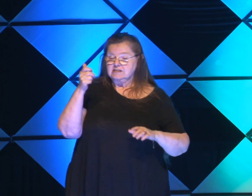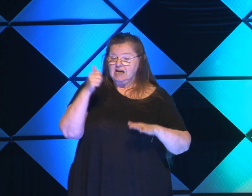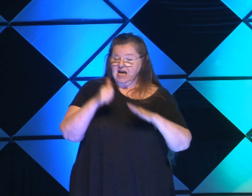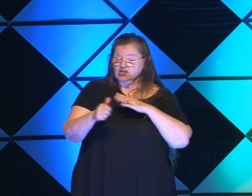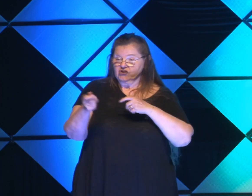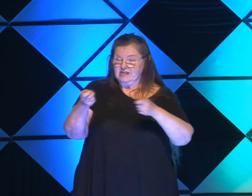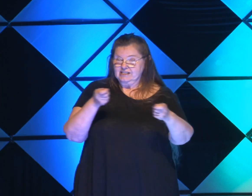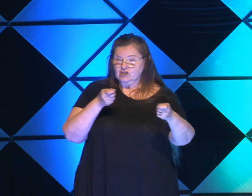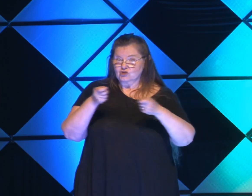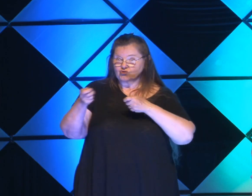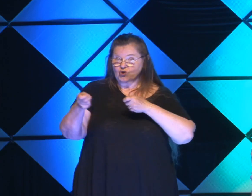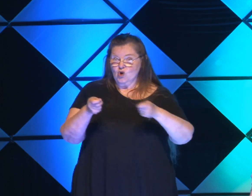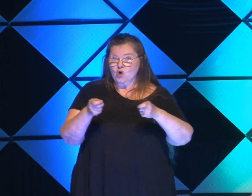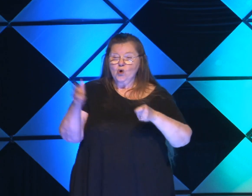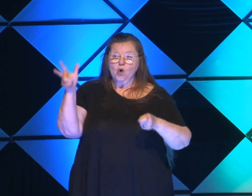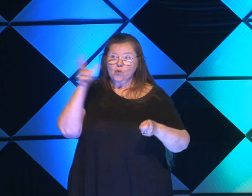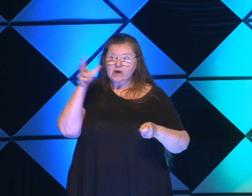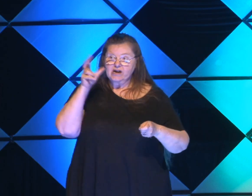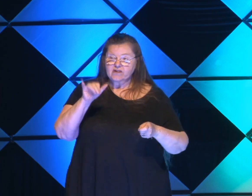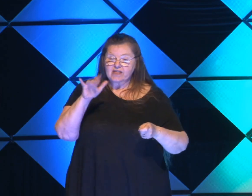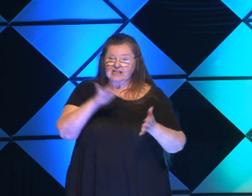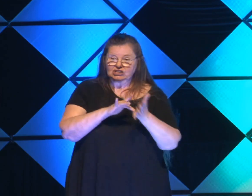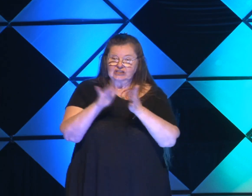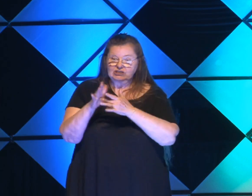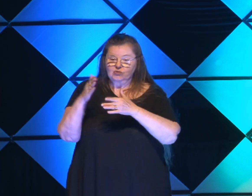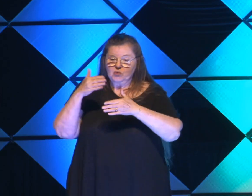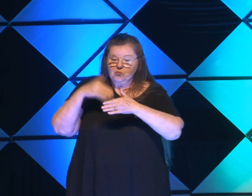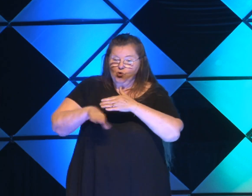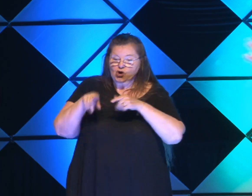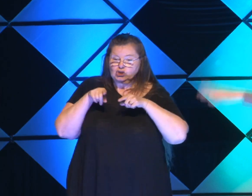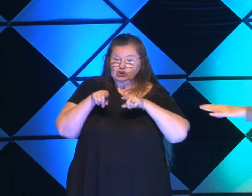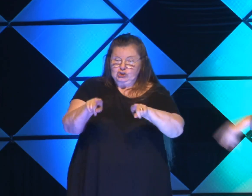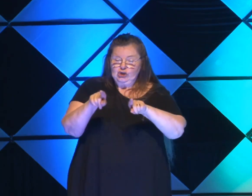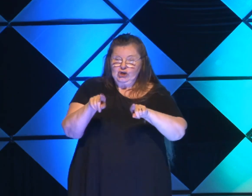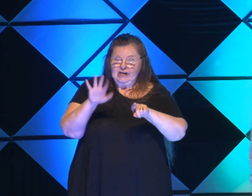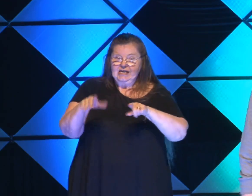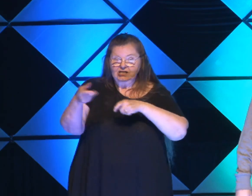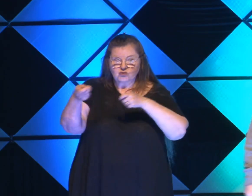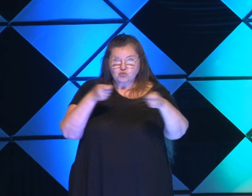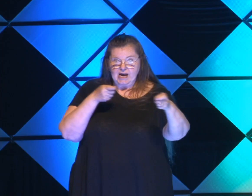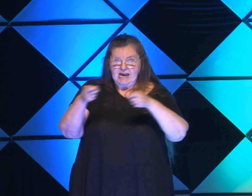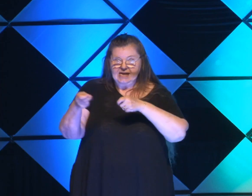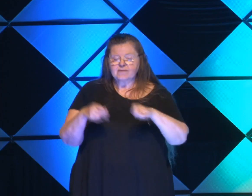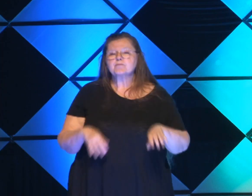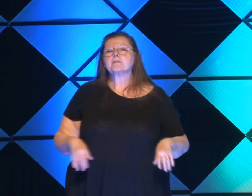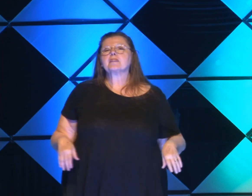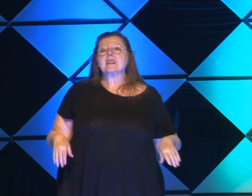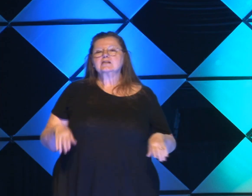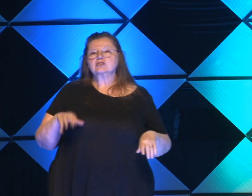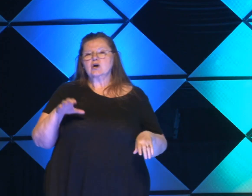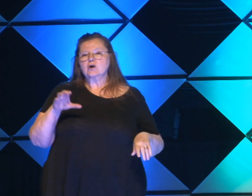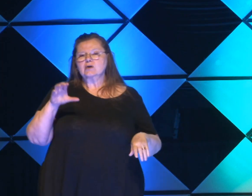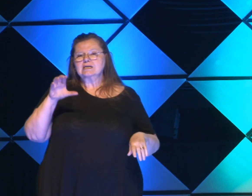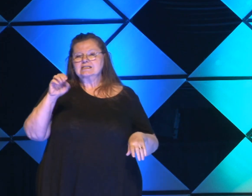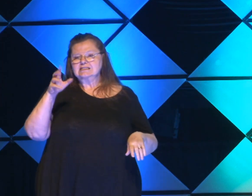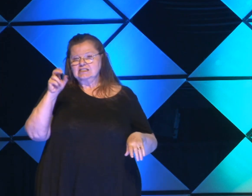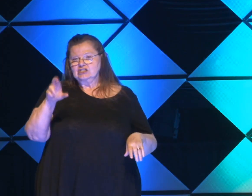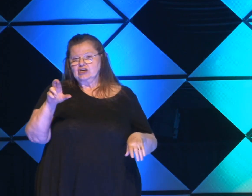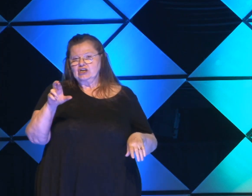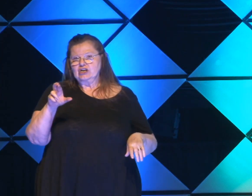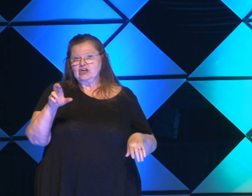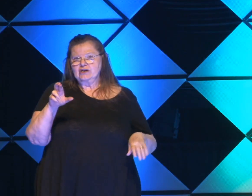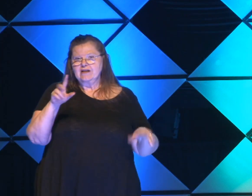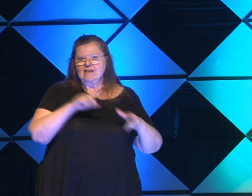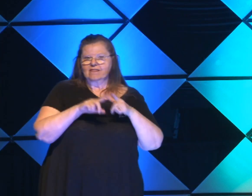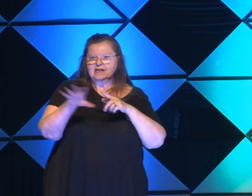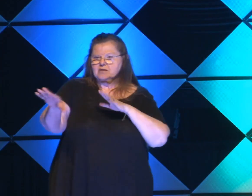Caesar Augustus, we hear that that's when Jesus was born, okay? But what Caesar Augustus does is he elevates Julius